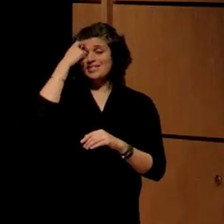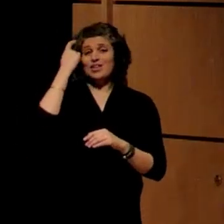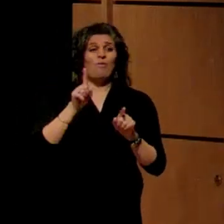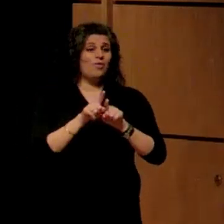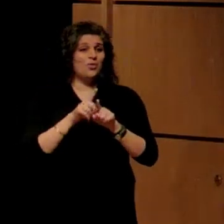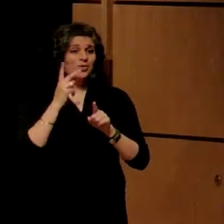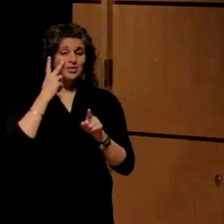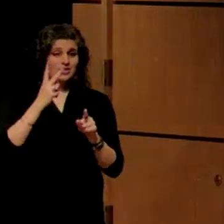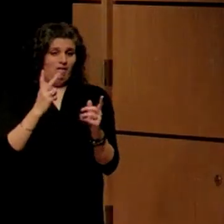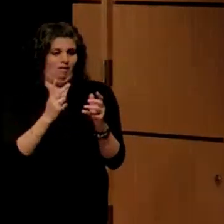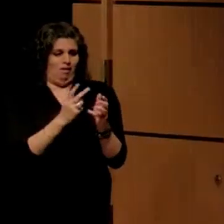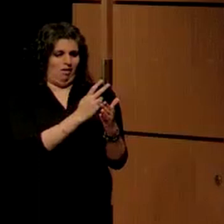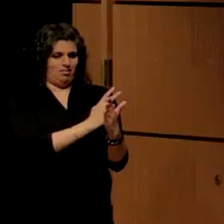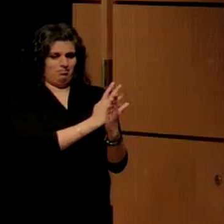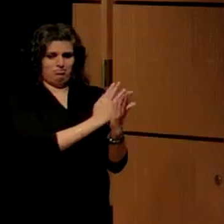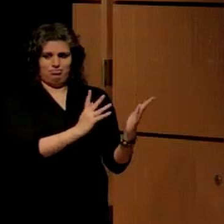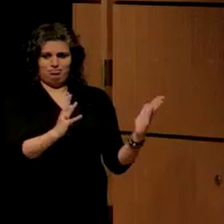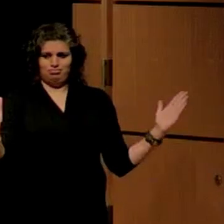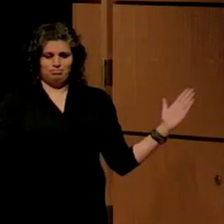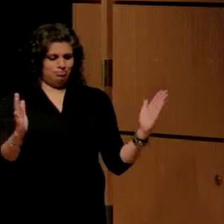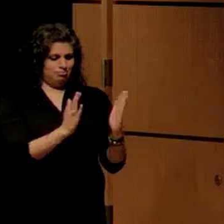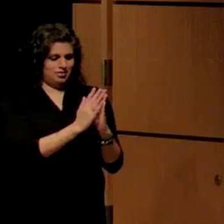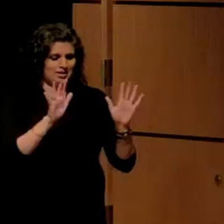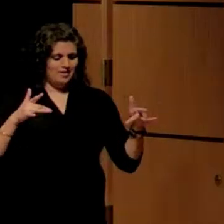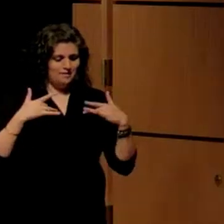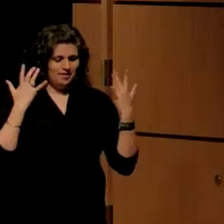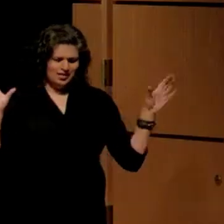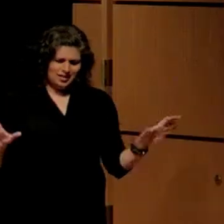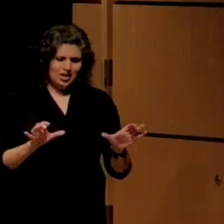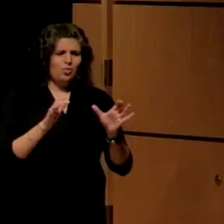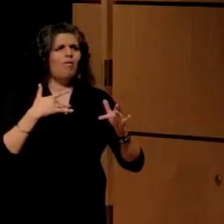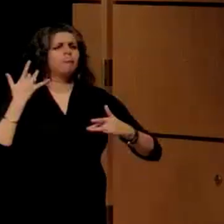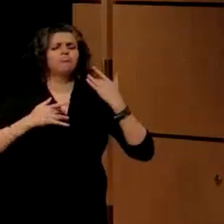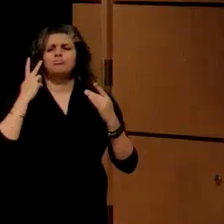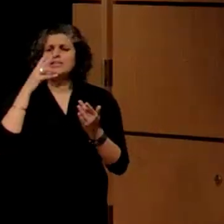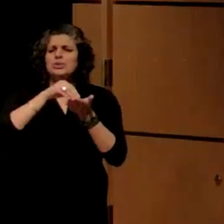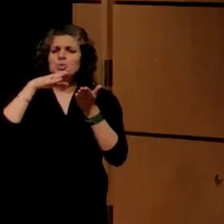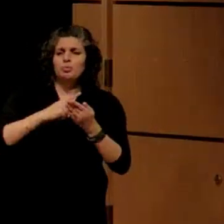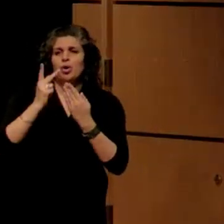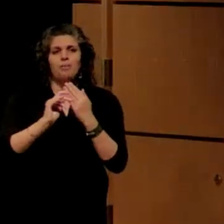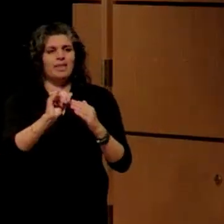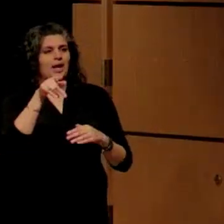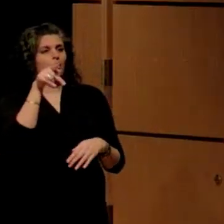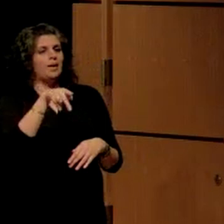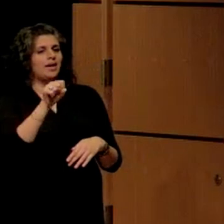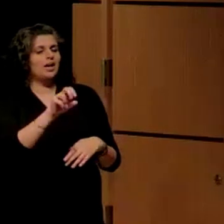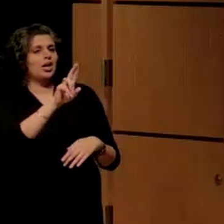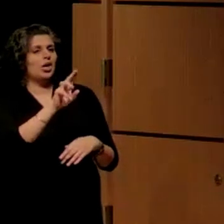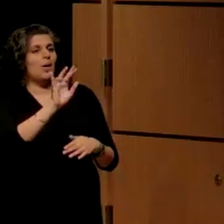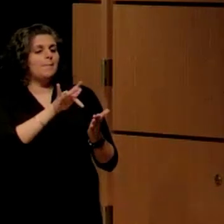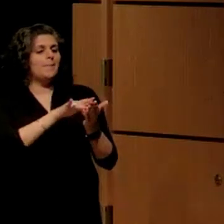saw the return of a wide range of events and activities. We were thrilled to have student programs like Portland State's Middle